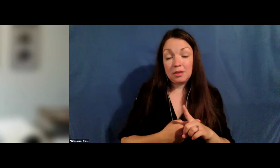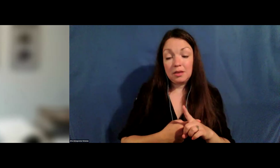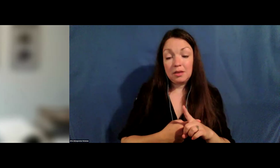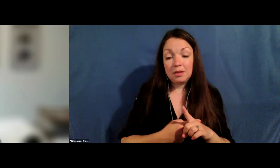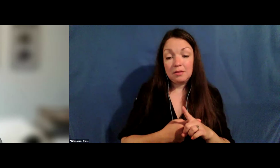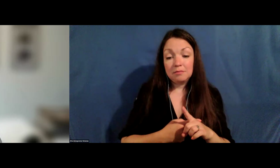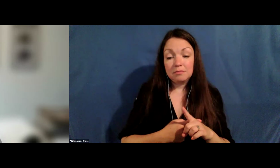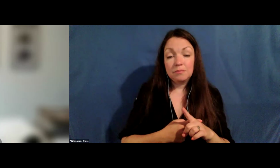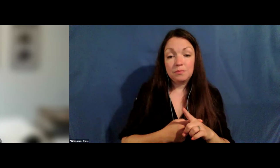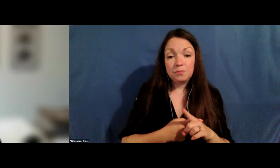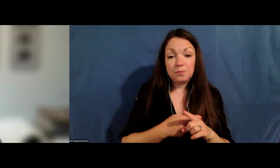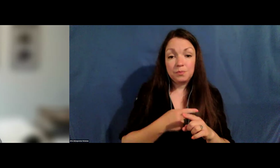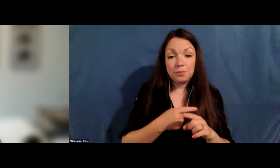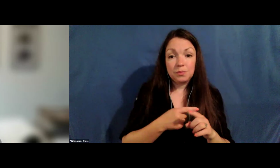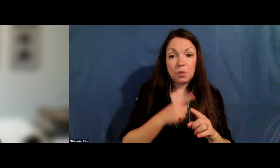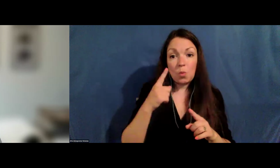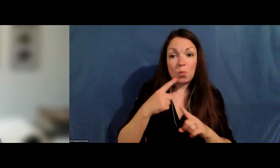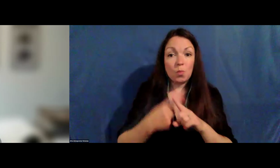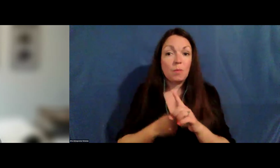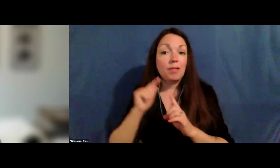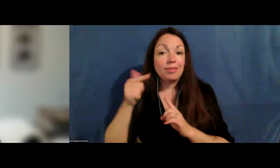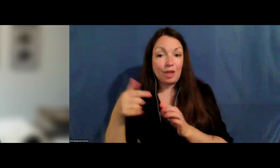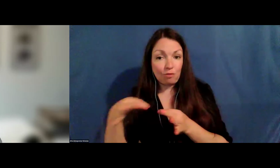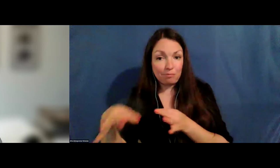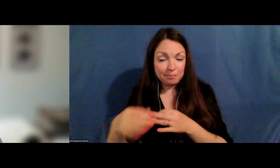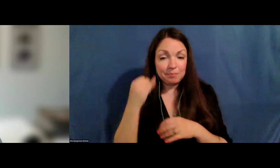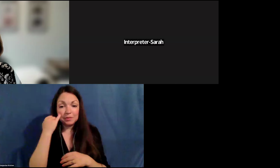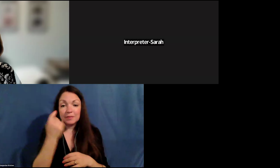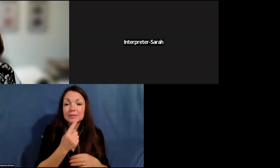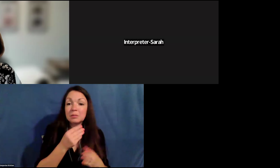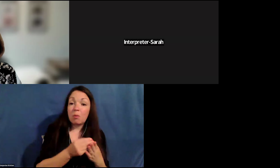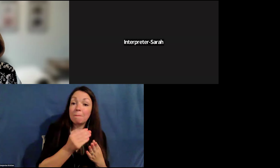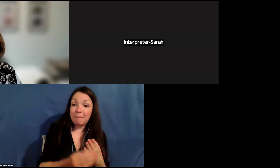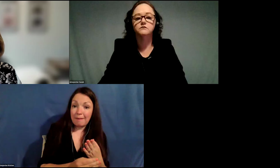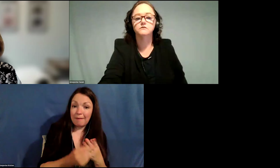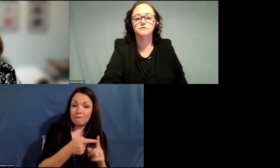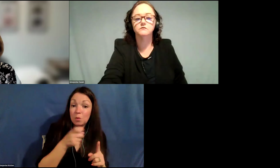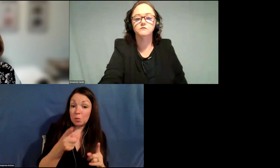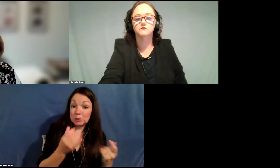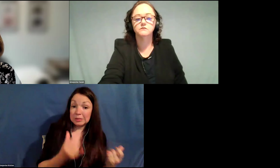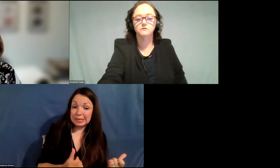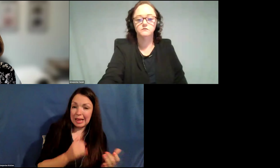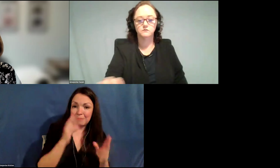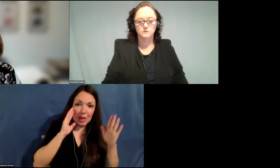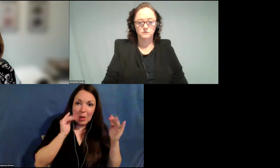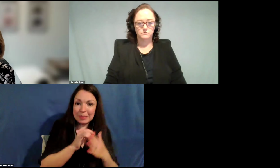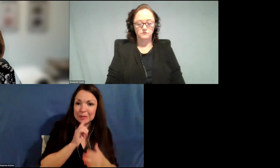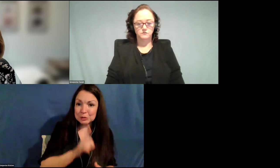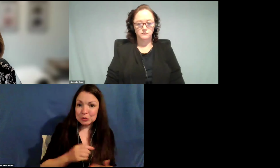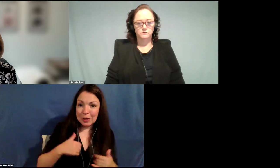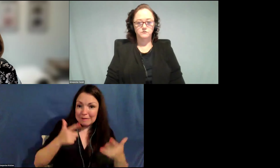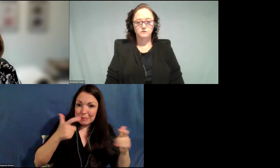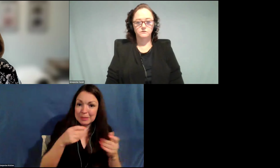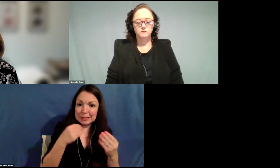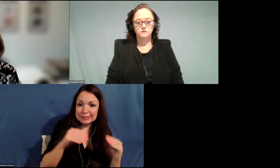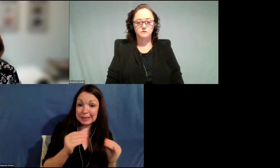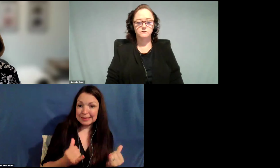the month in which a purchase is made. So let's say somebody buys something from you today. I hope that's true. You have a huge sale, make a bunch of